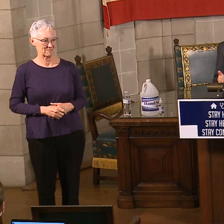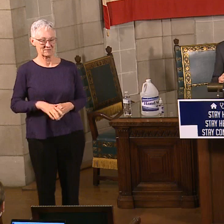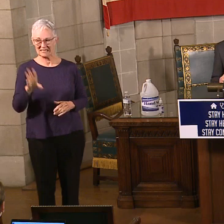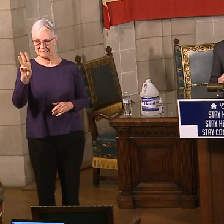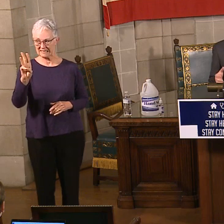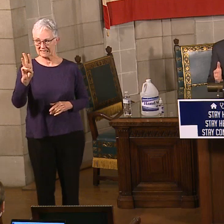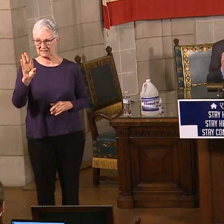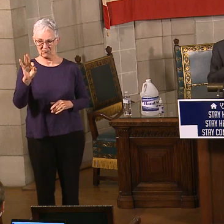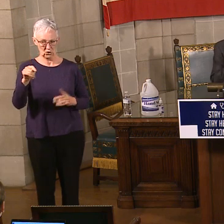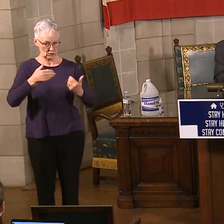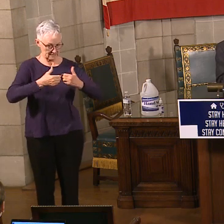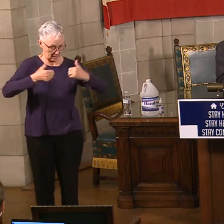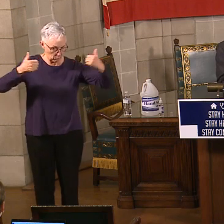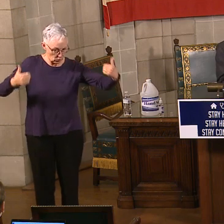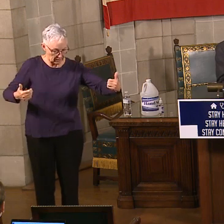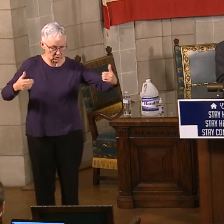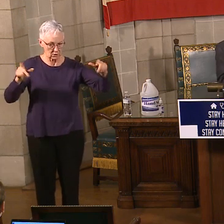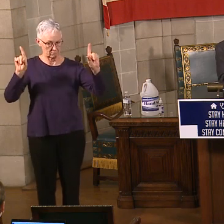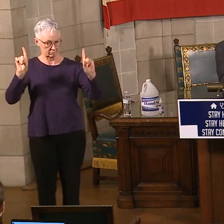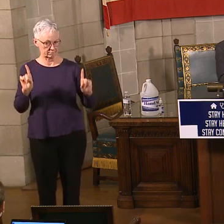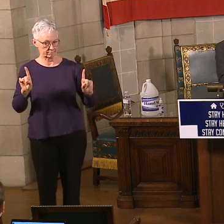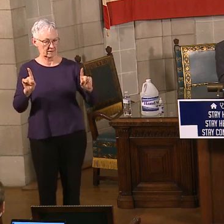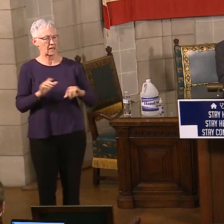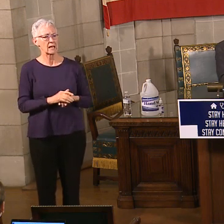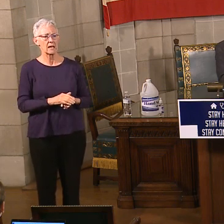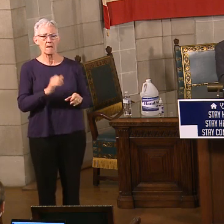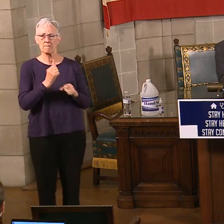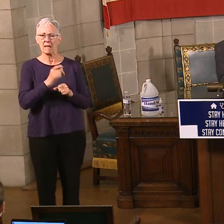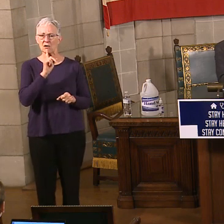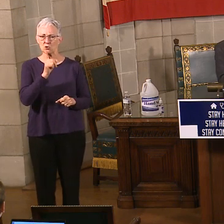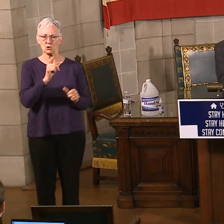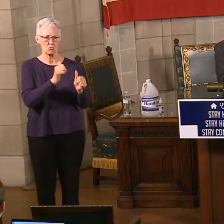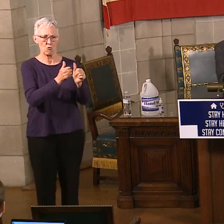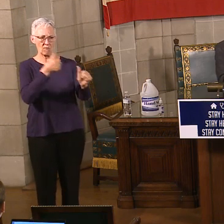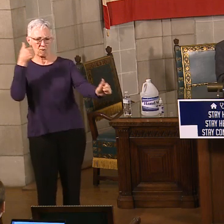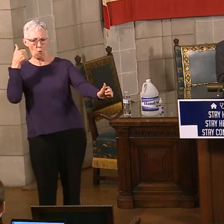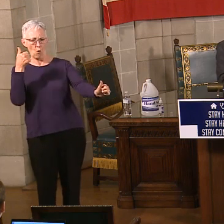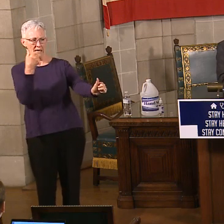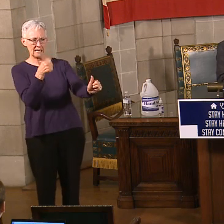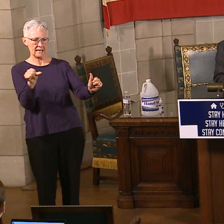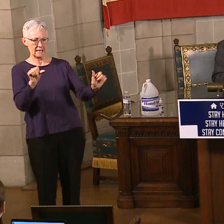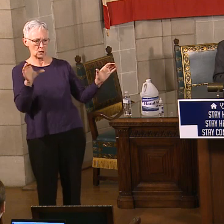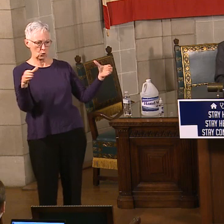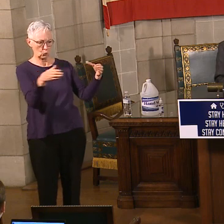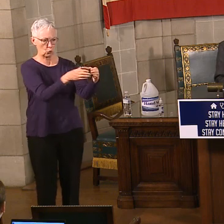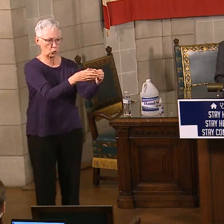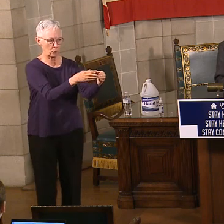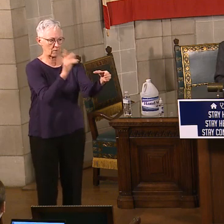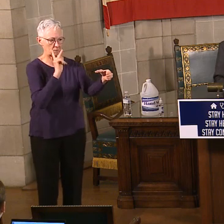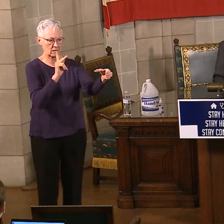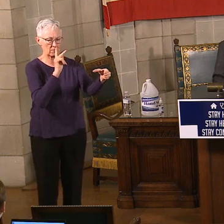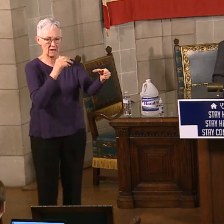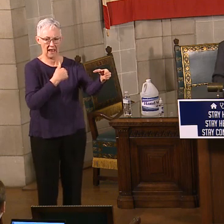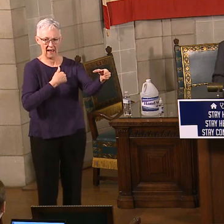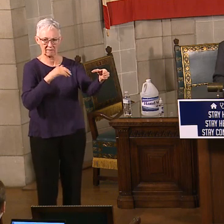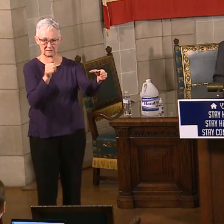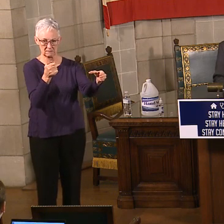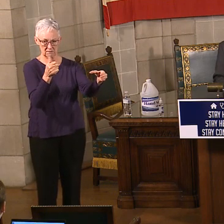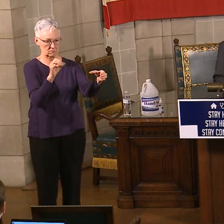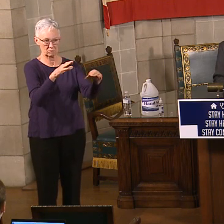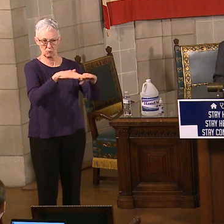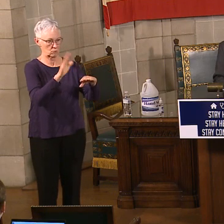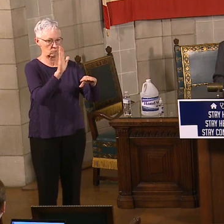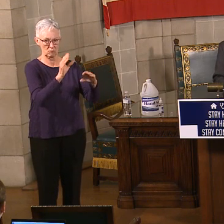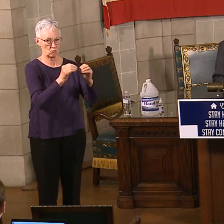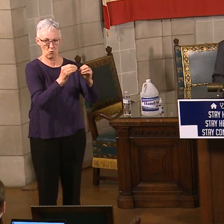6 feet away, making sure we absolutely, you stay out of groups of more than 10 people. That's the 10-person rule. All those things will help us make sure we stay